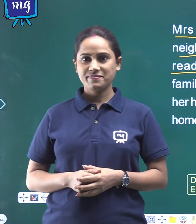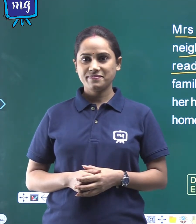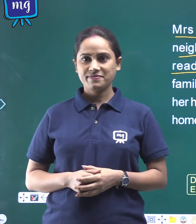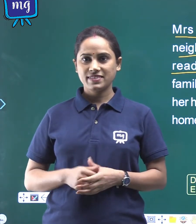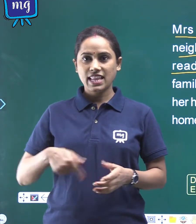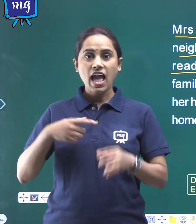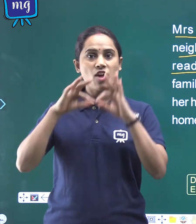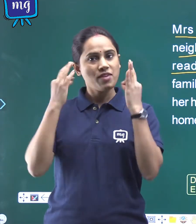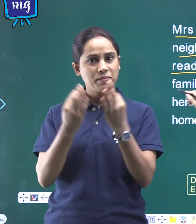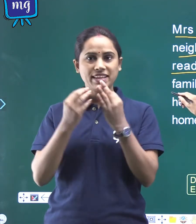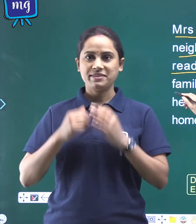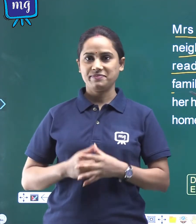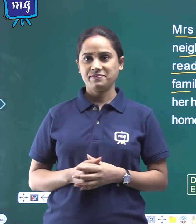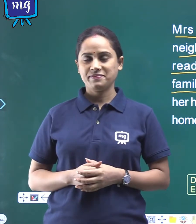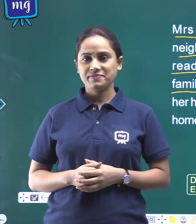her family.